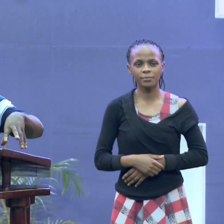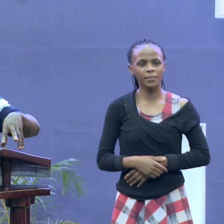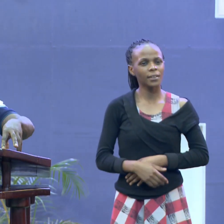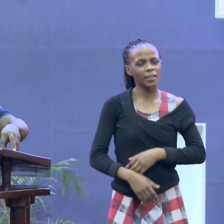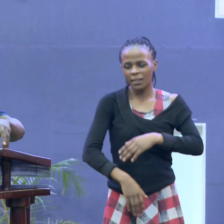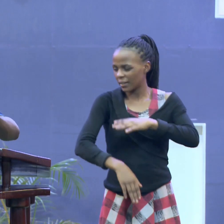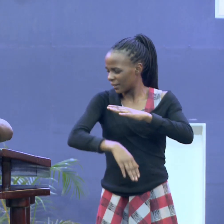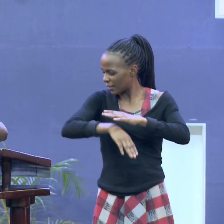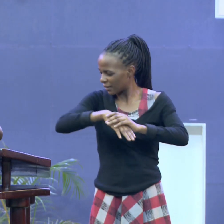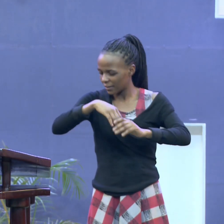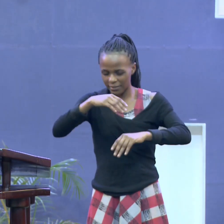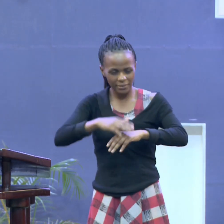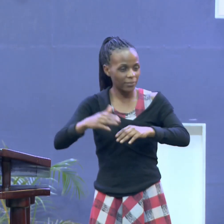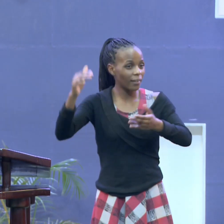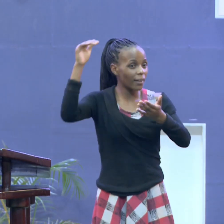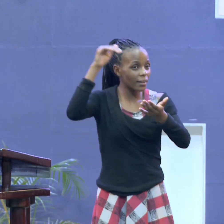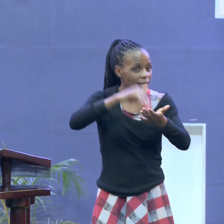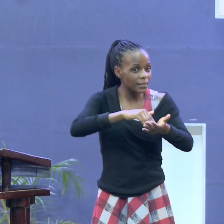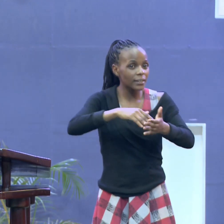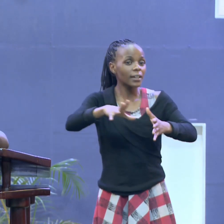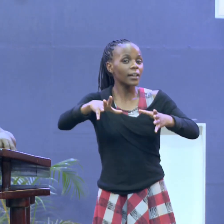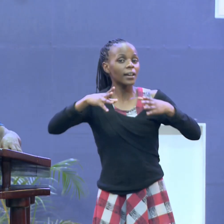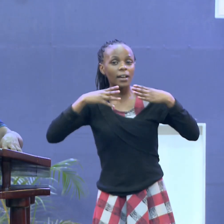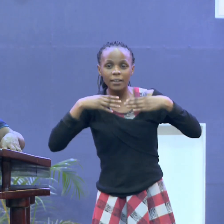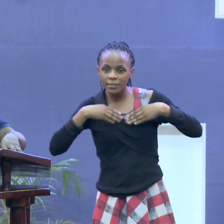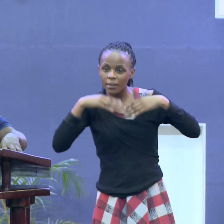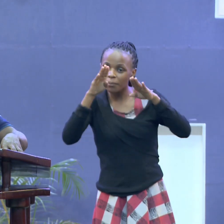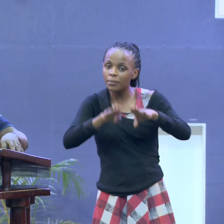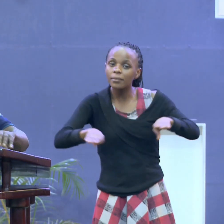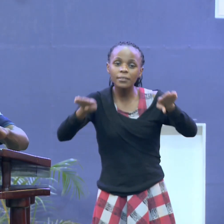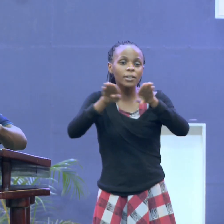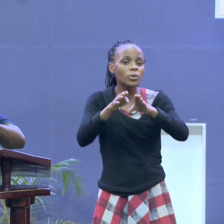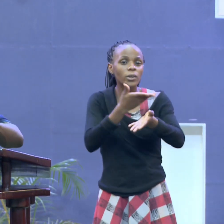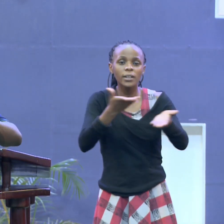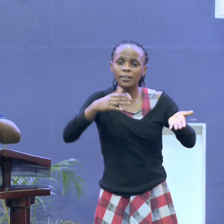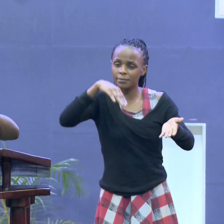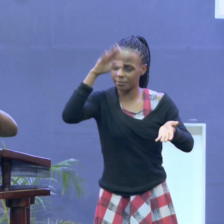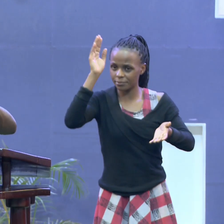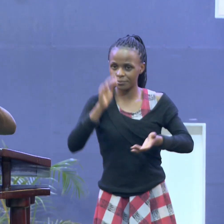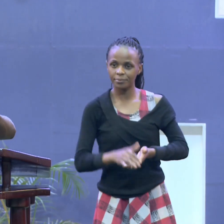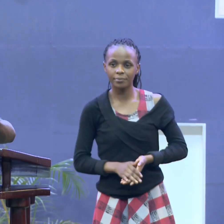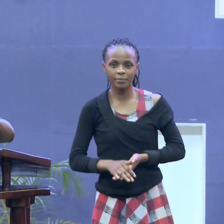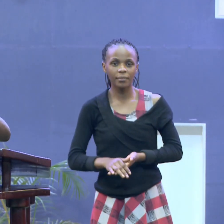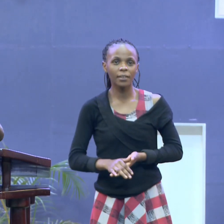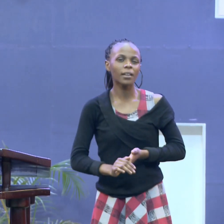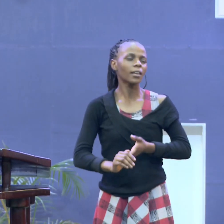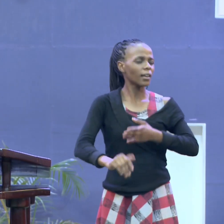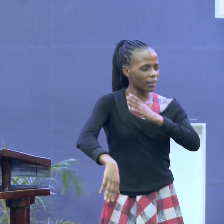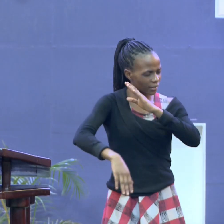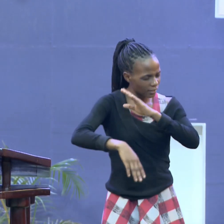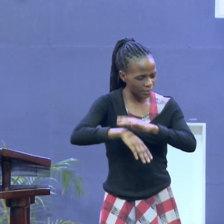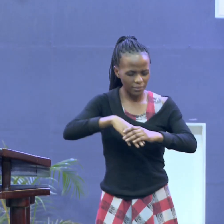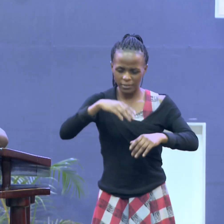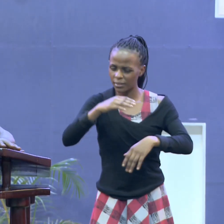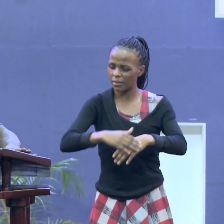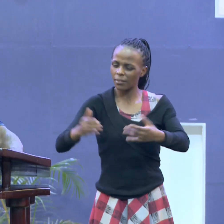Temuddamu kukkiriziganya nate. Do not be conformed any longer. Temuddamu kussa kimu